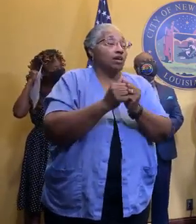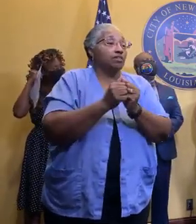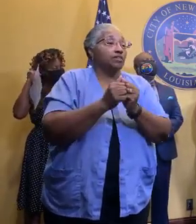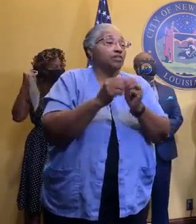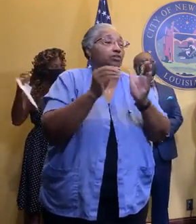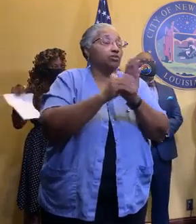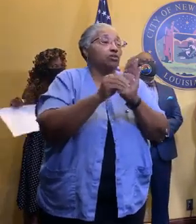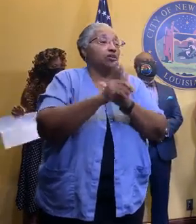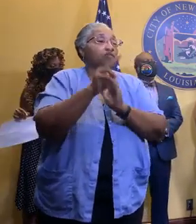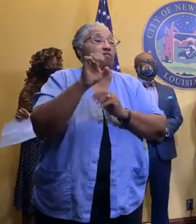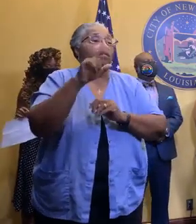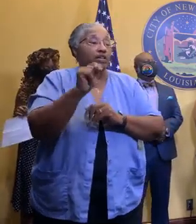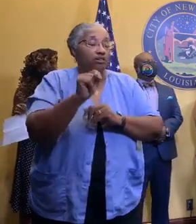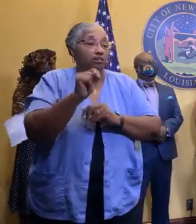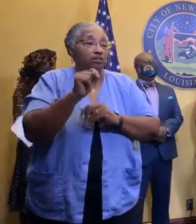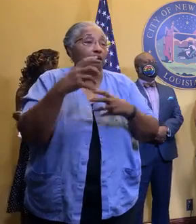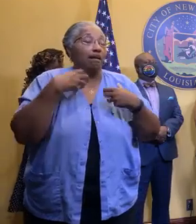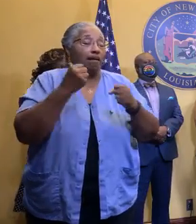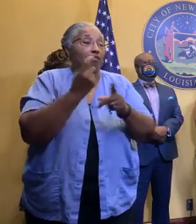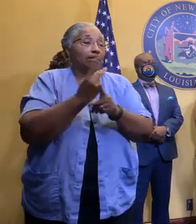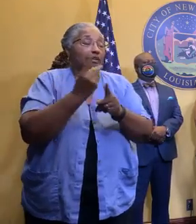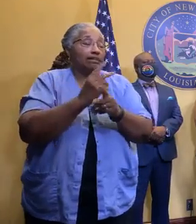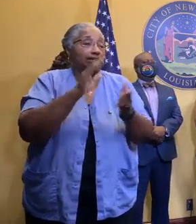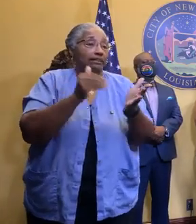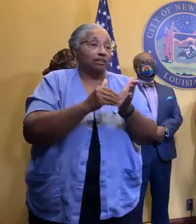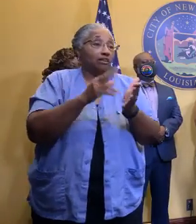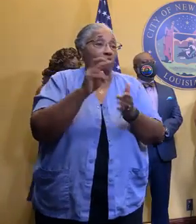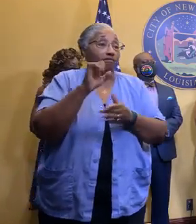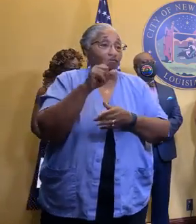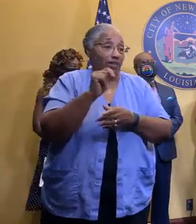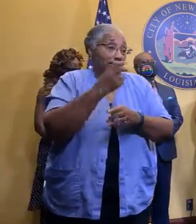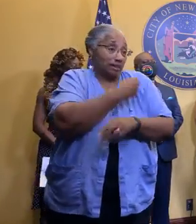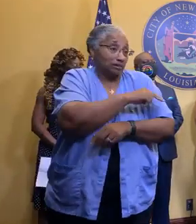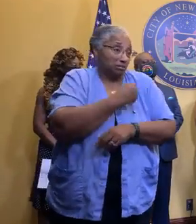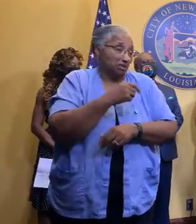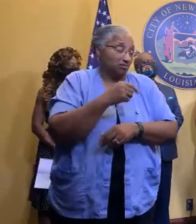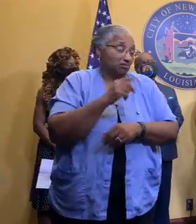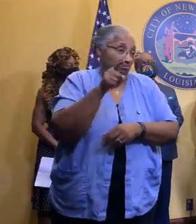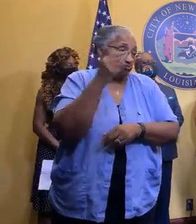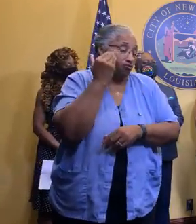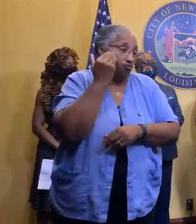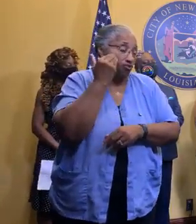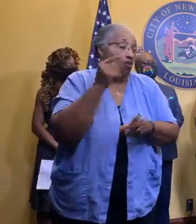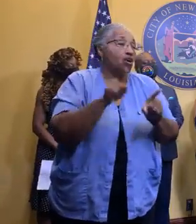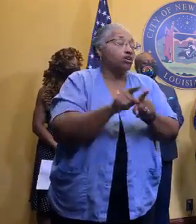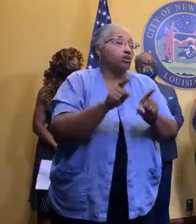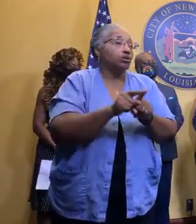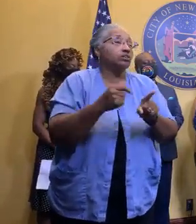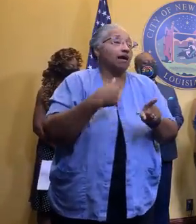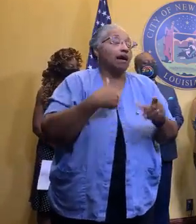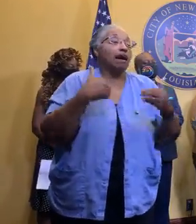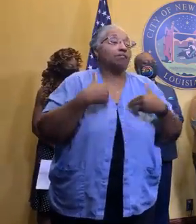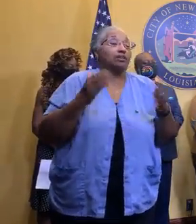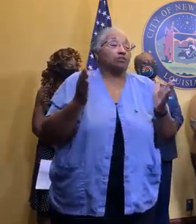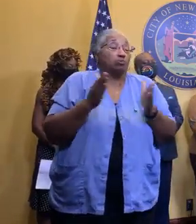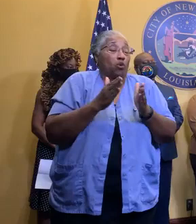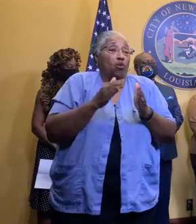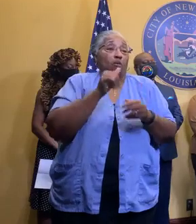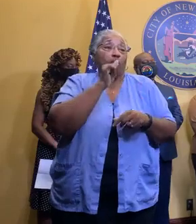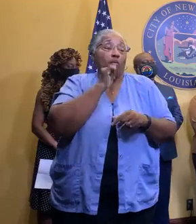Louisiana Veterans Healthcare Center. You might know it as the Veterans Hospital. And I also operate a small private